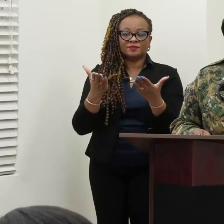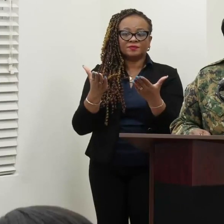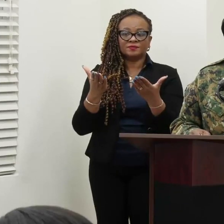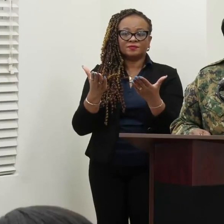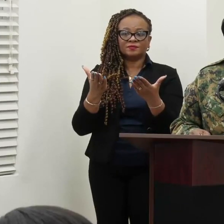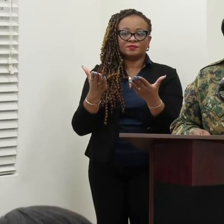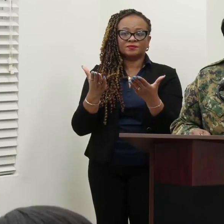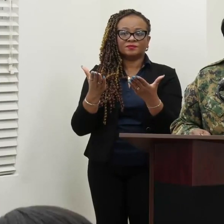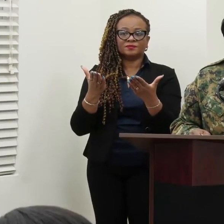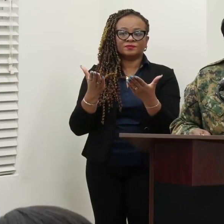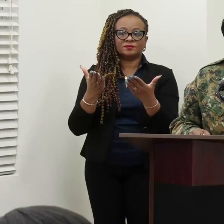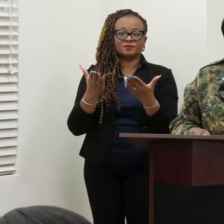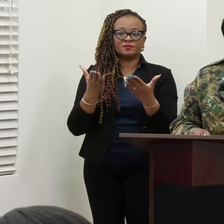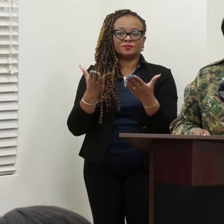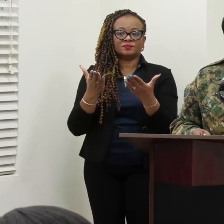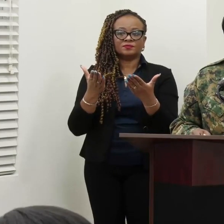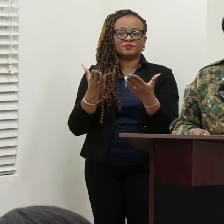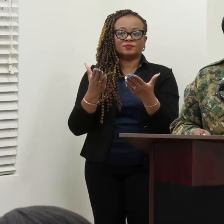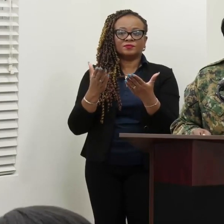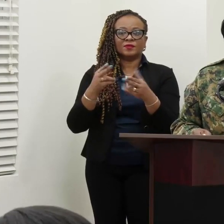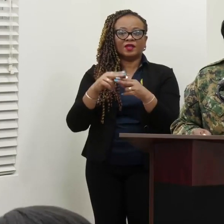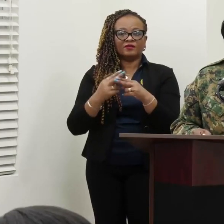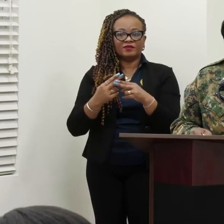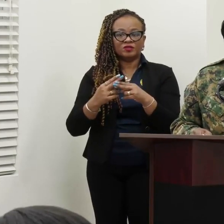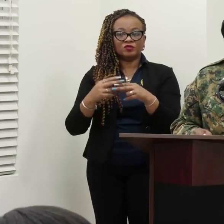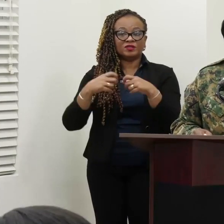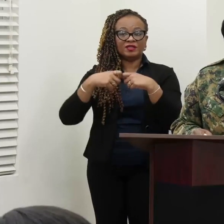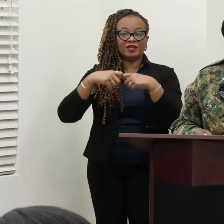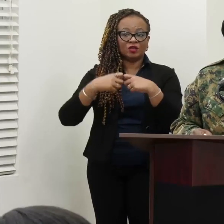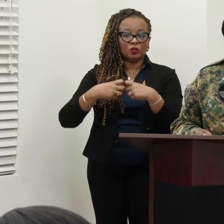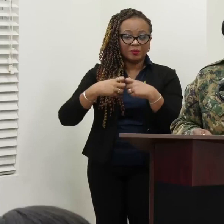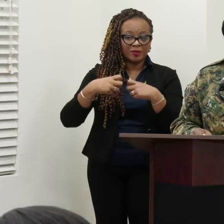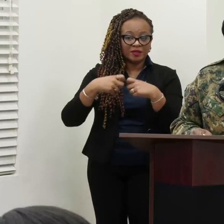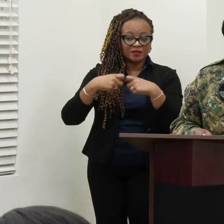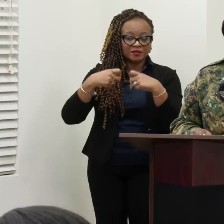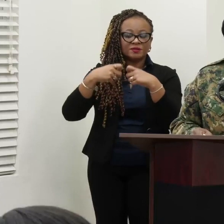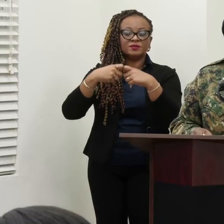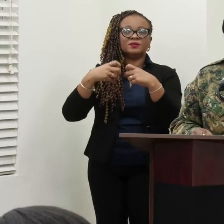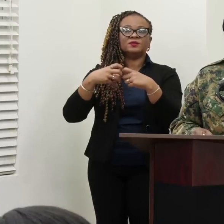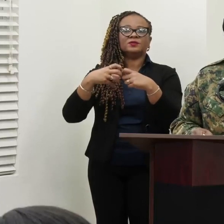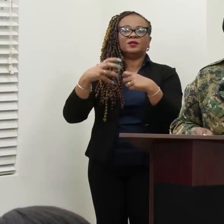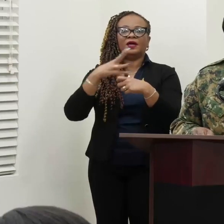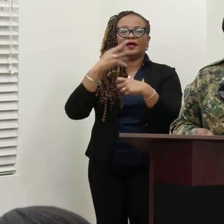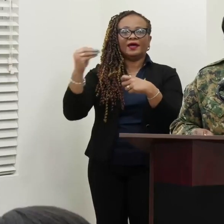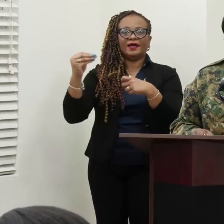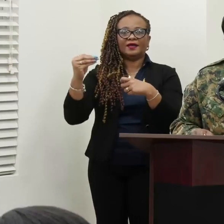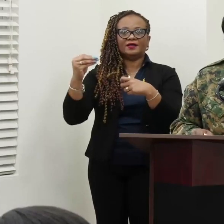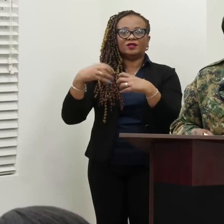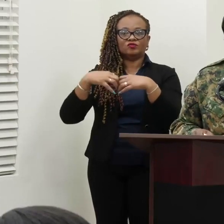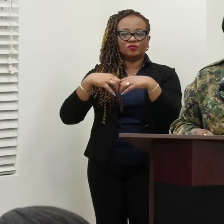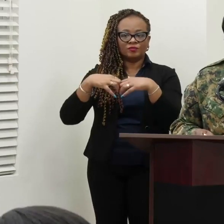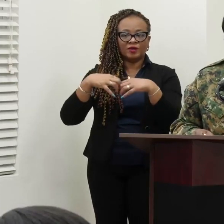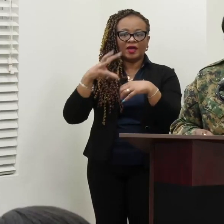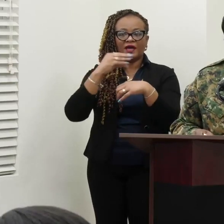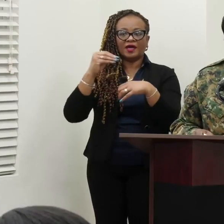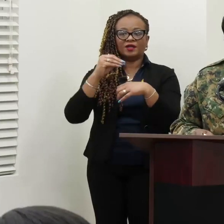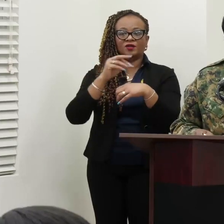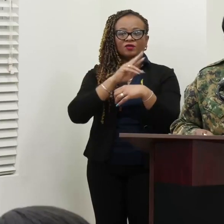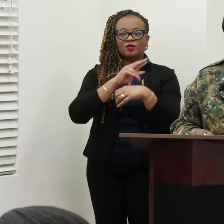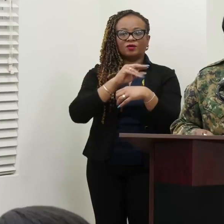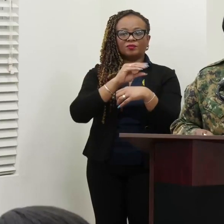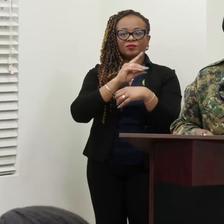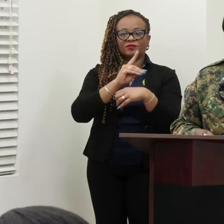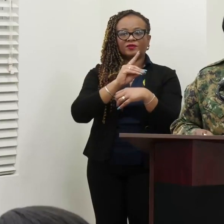igen manger. Heavy-duty equipment. Avec equipment. And a Royal Bahamas Defense